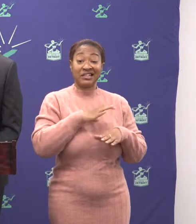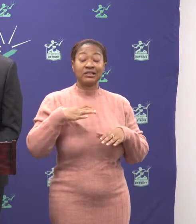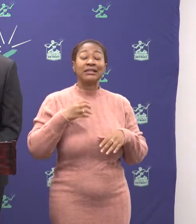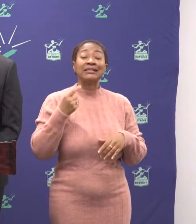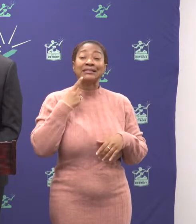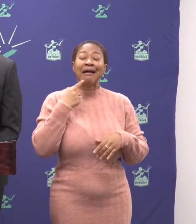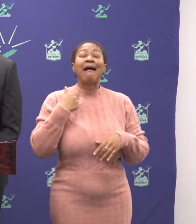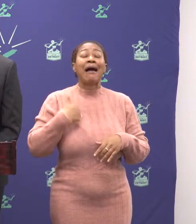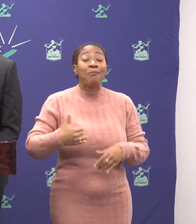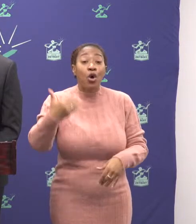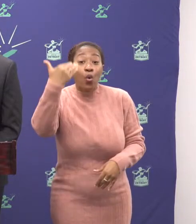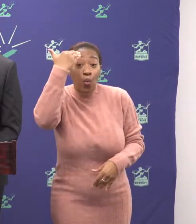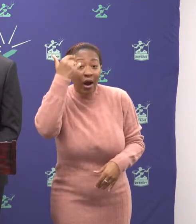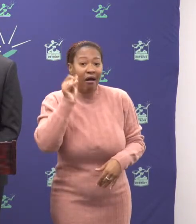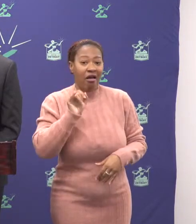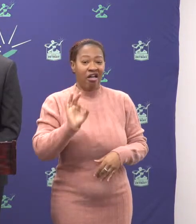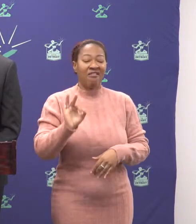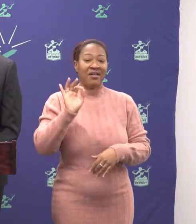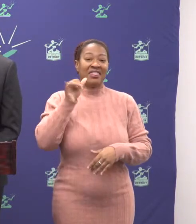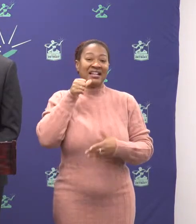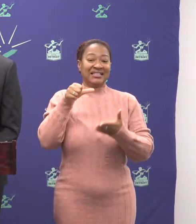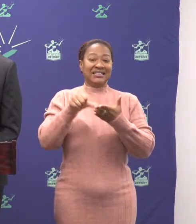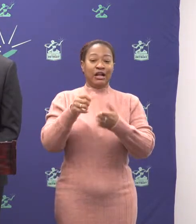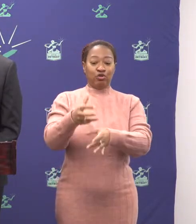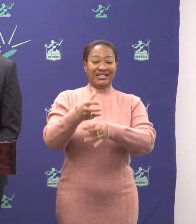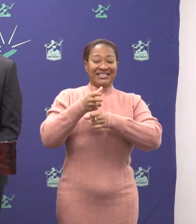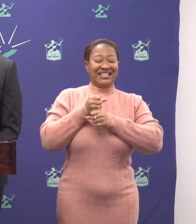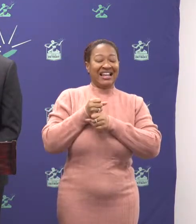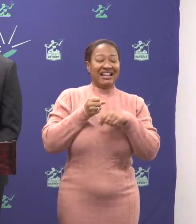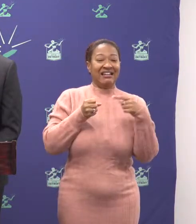"I'm aware of the documents